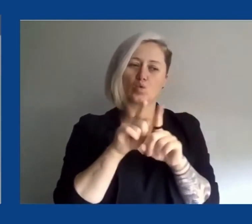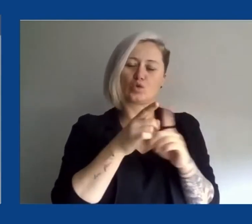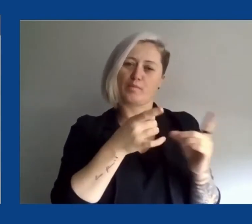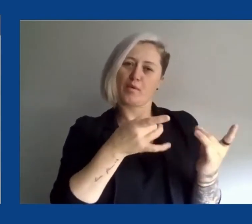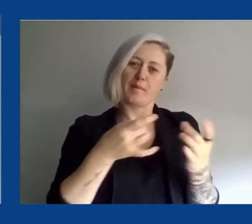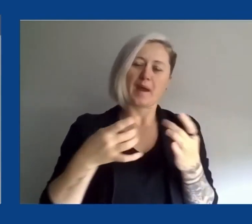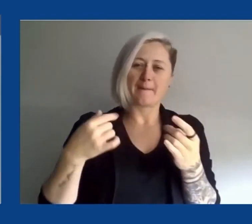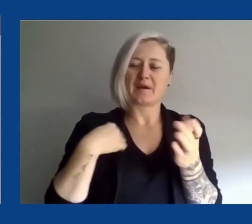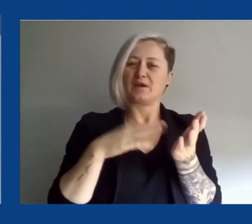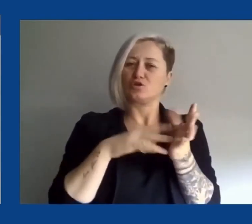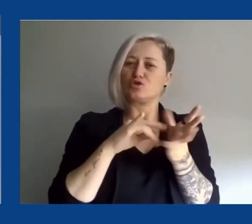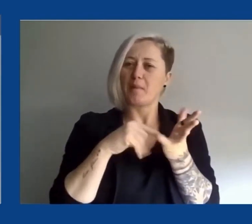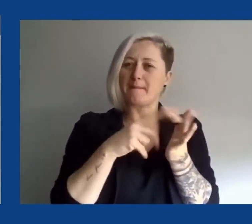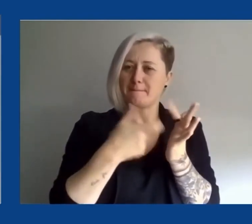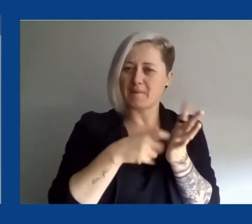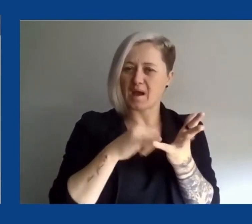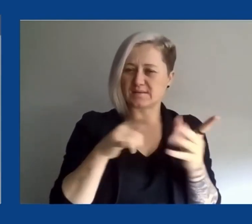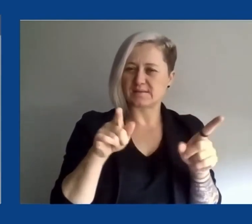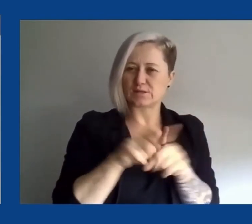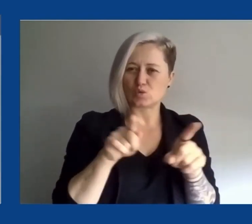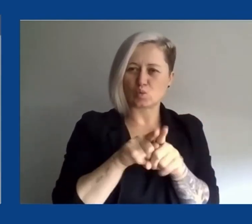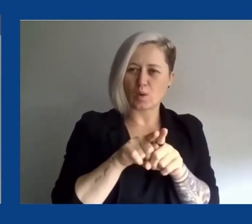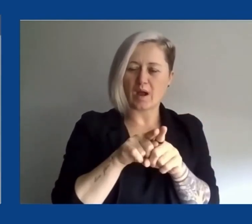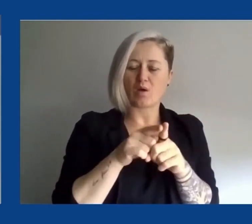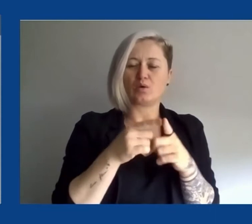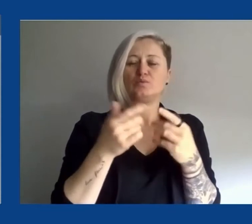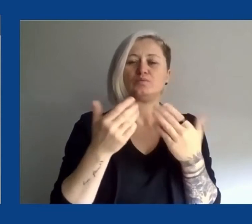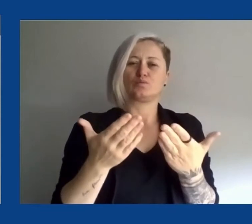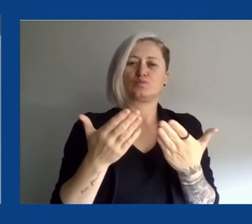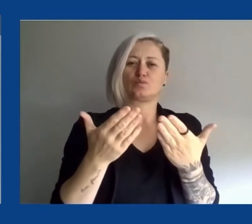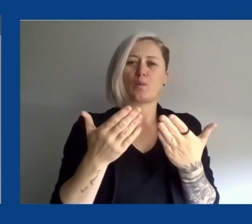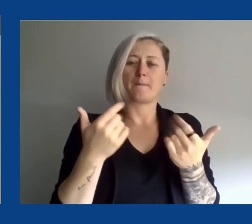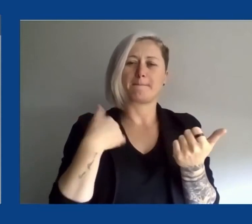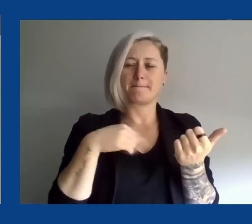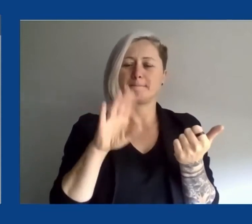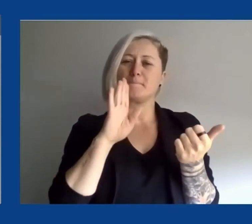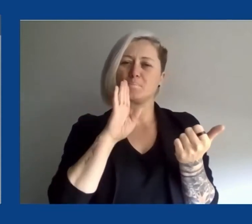as well. So I presented my